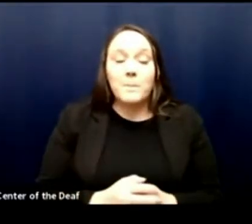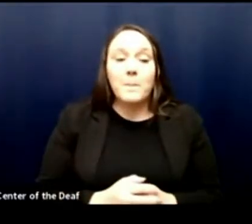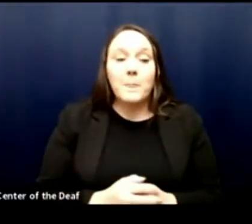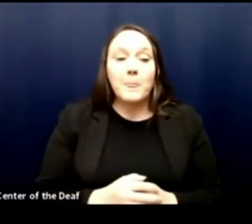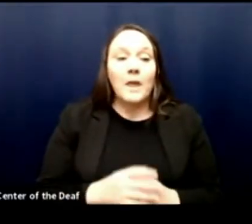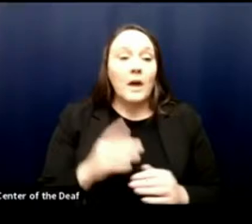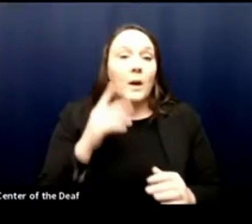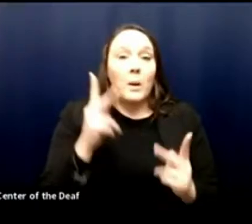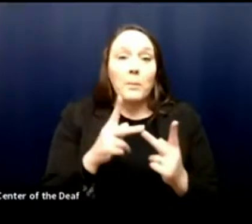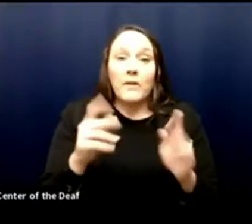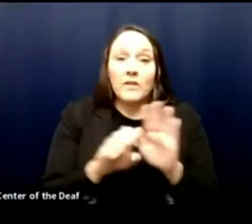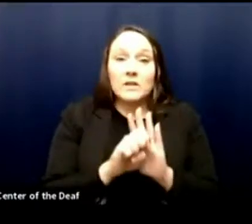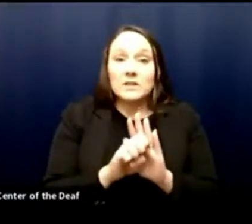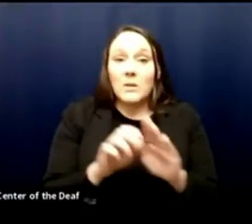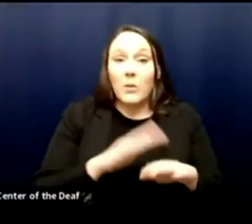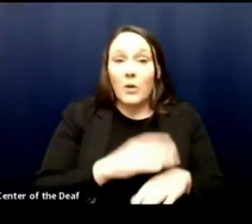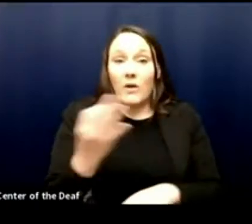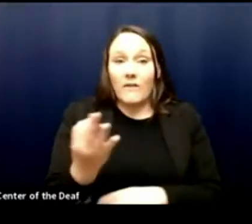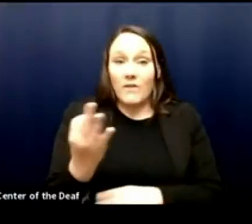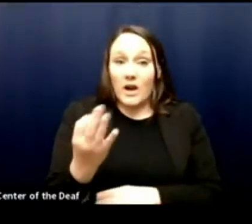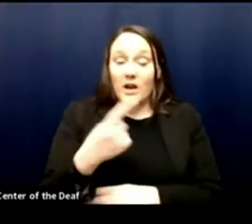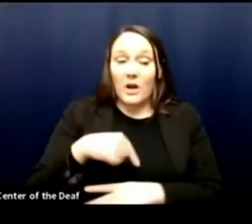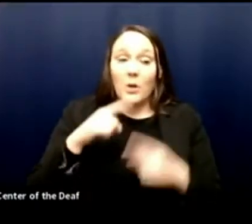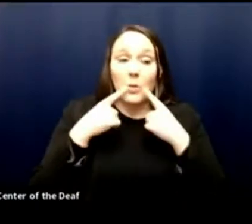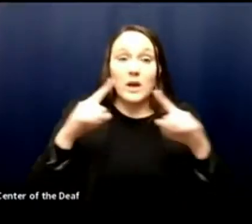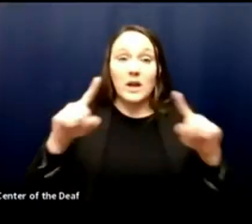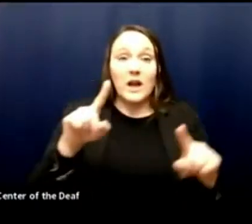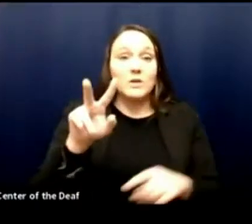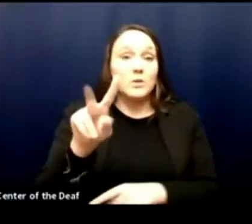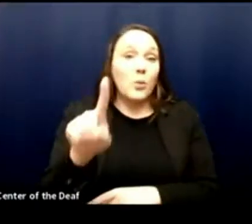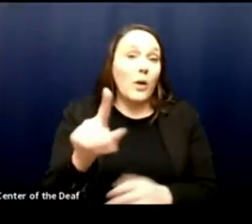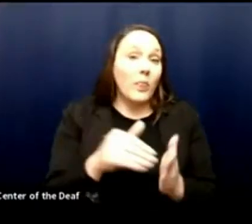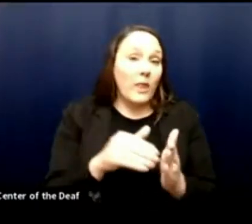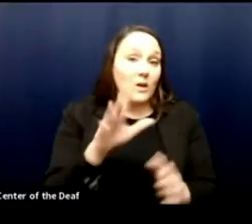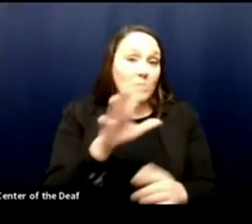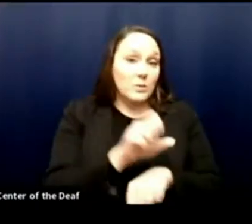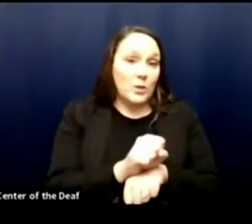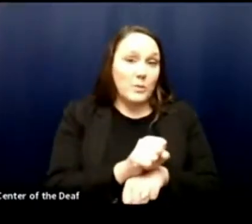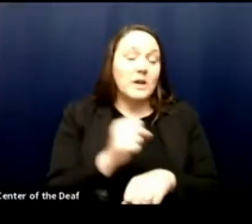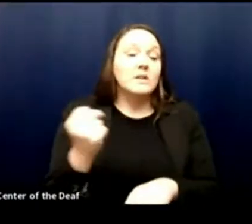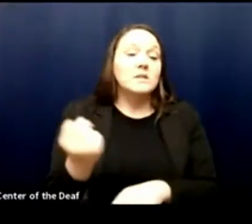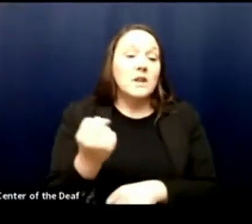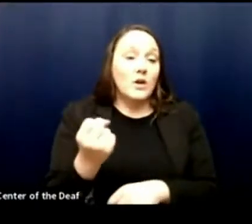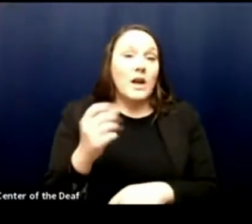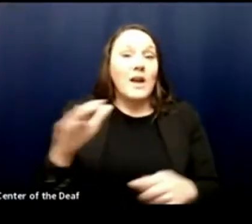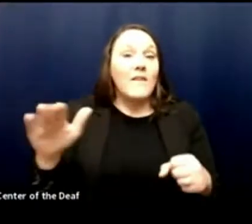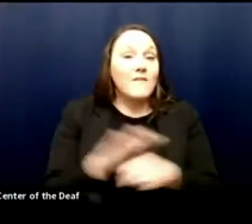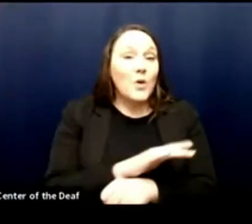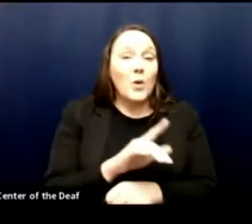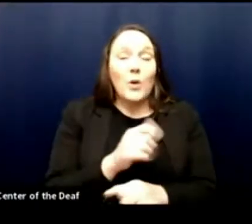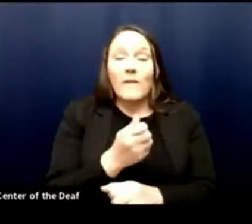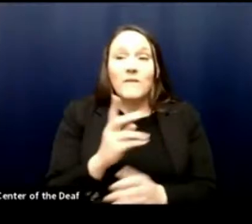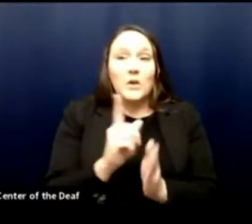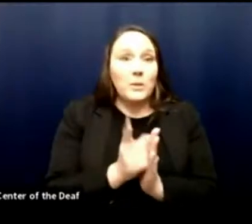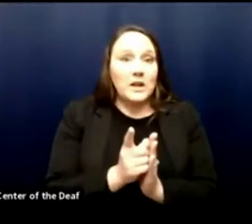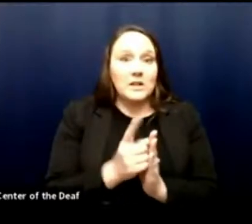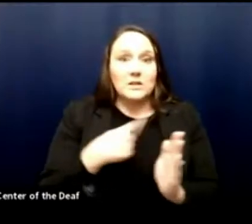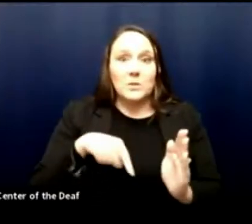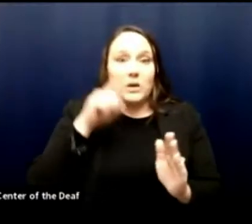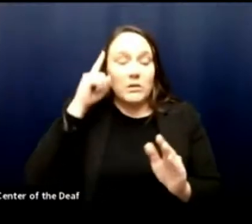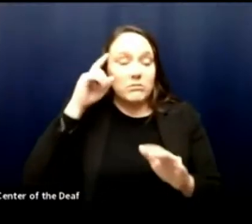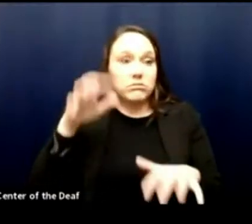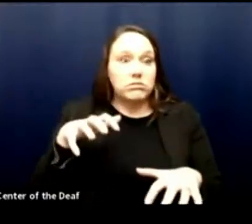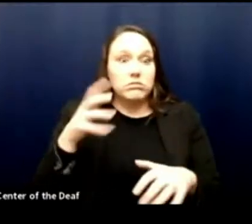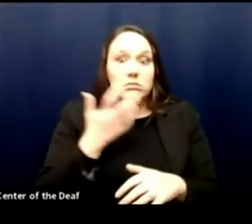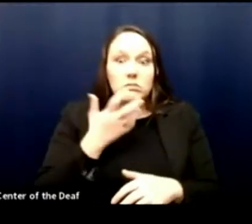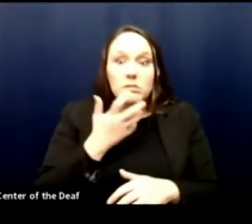Friday. We announced 1,000 appointments for Saturday. These appointments filled up in a matter of minutes. We were pretty amazed. That's